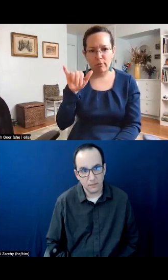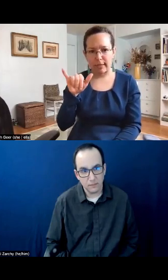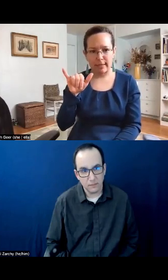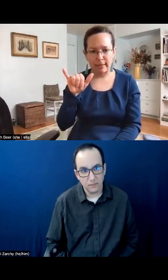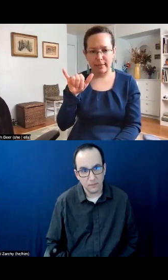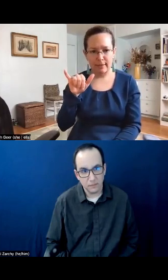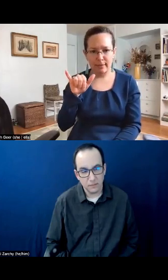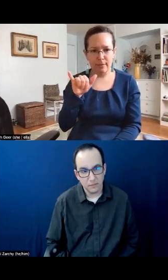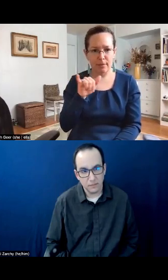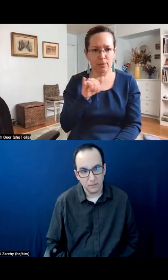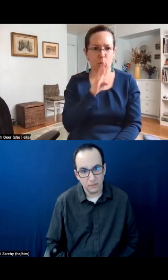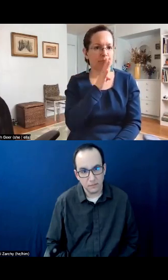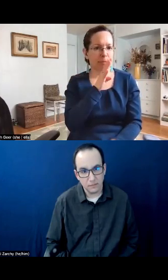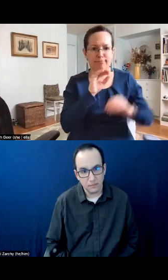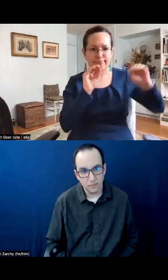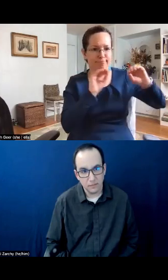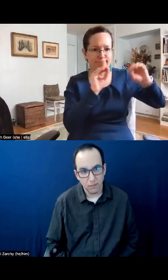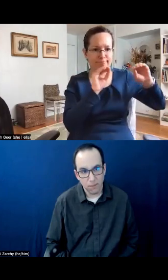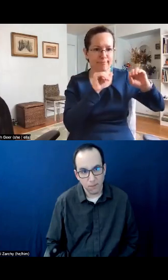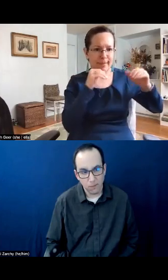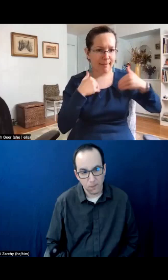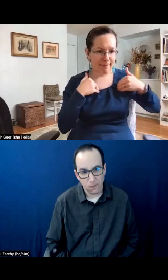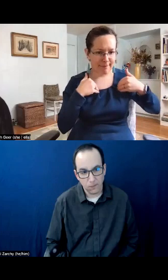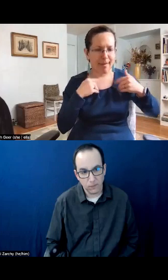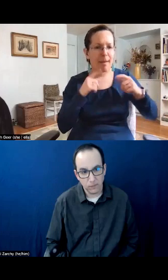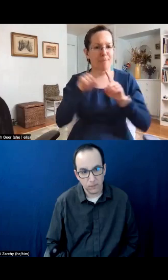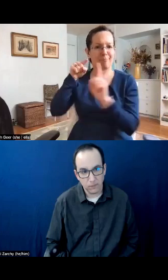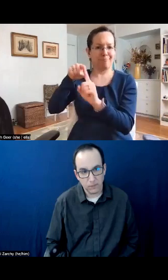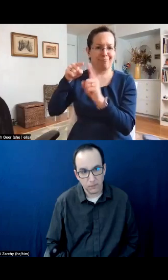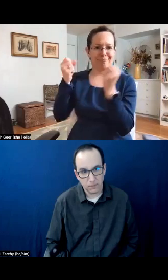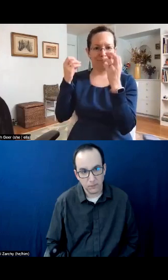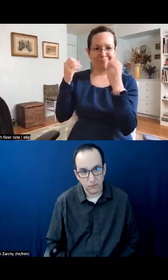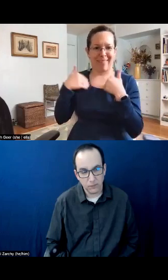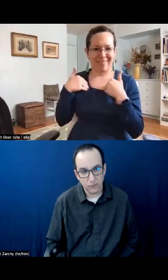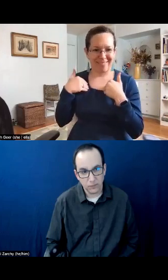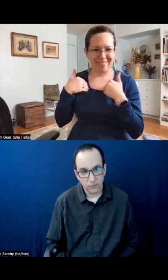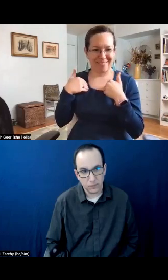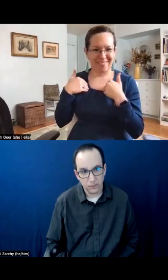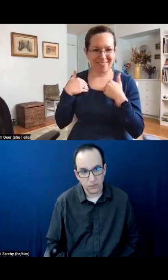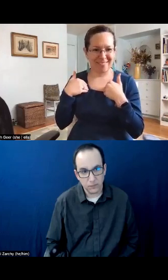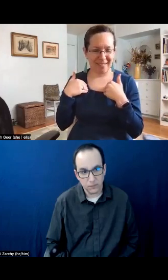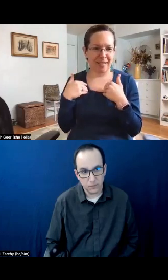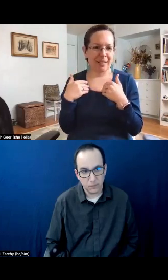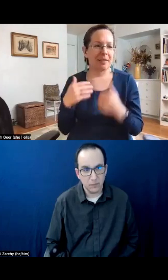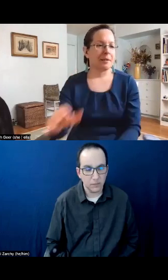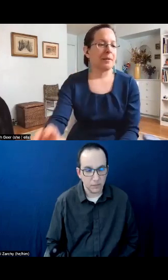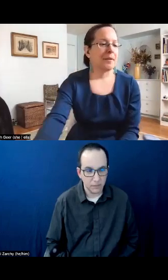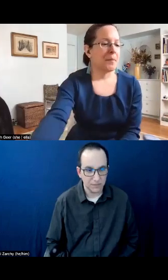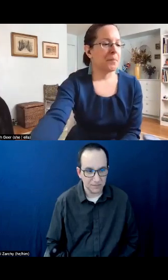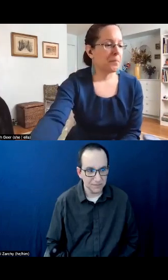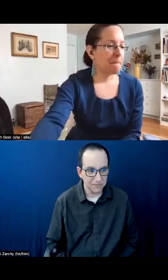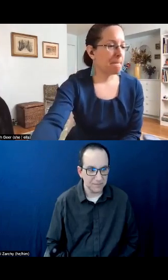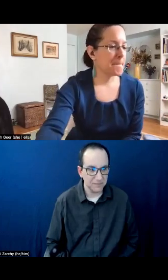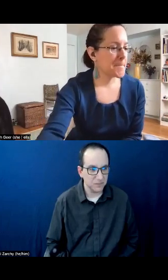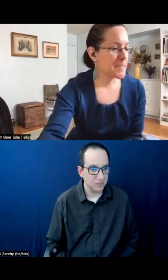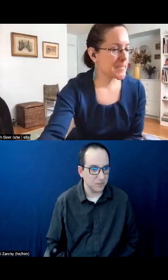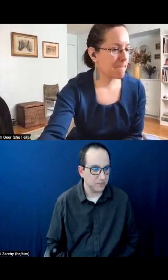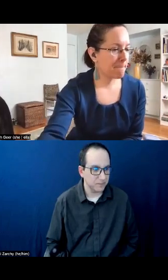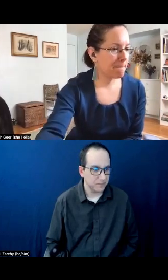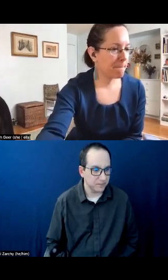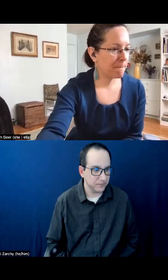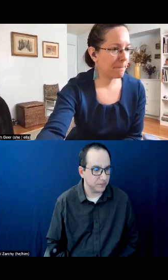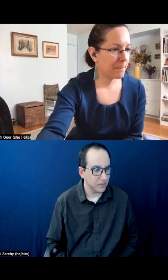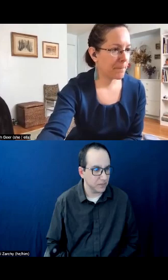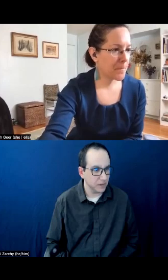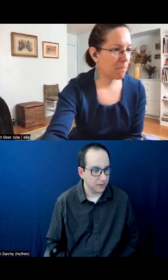into that signed modality. So you won't see the oral modality here. And in our forthcoming slides,